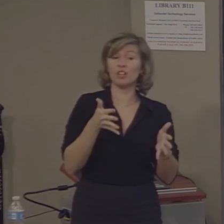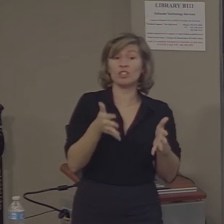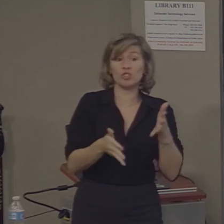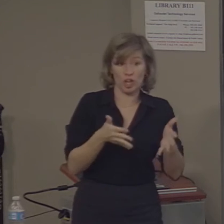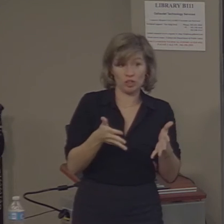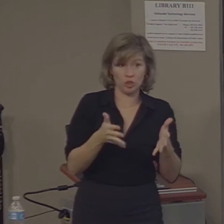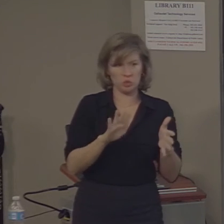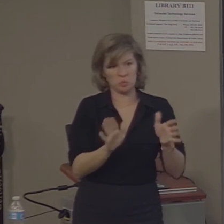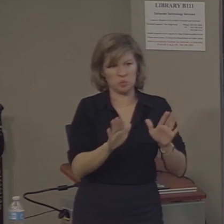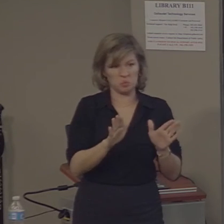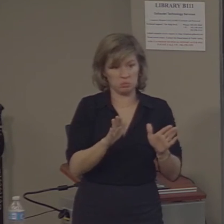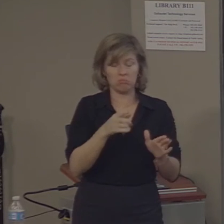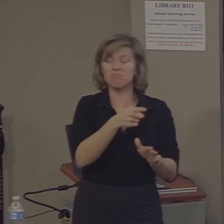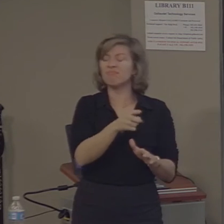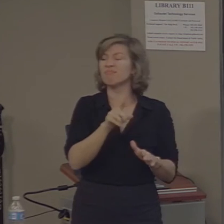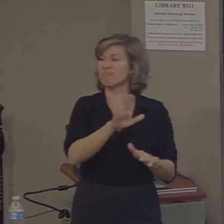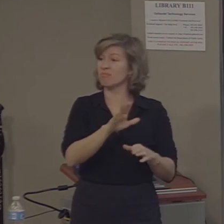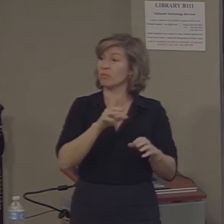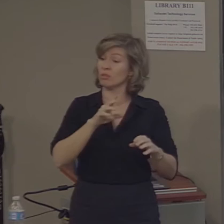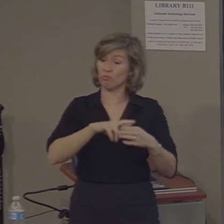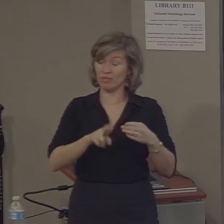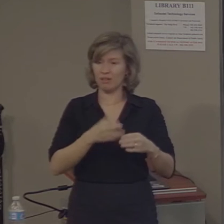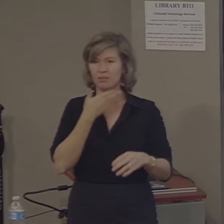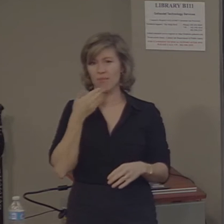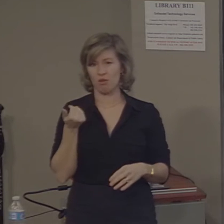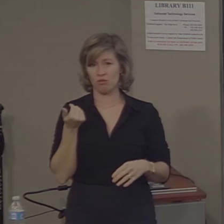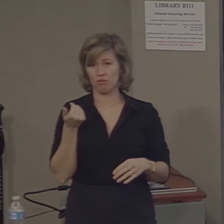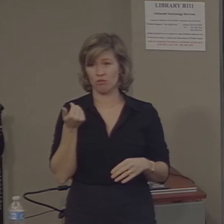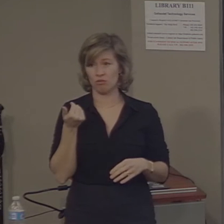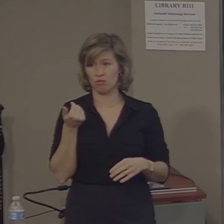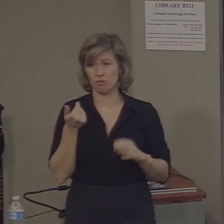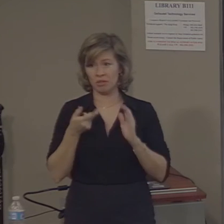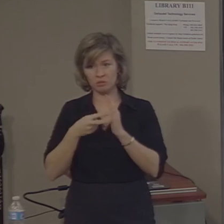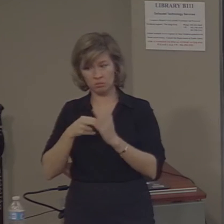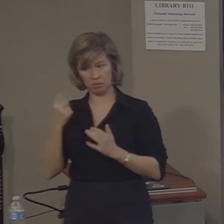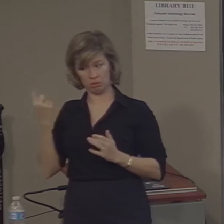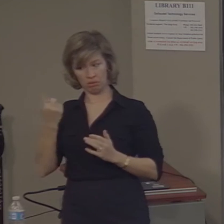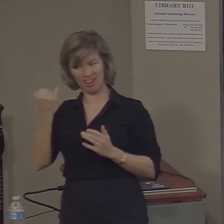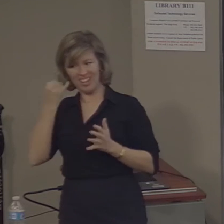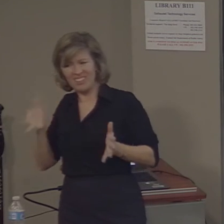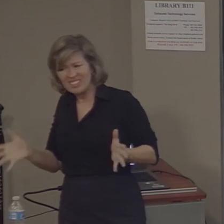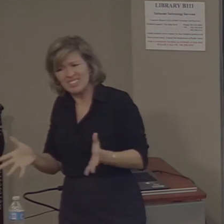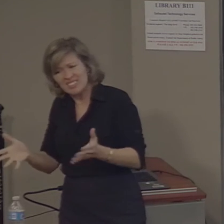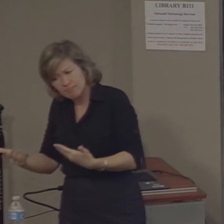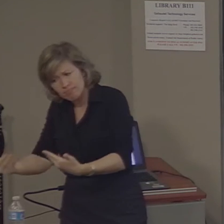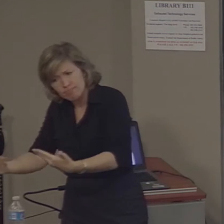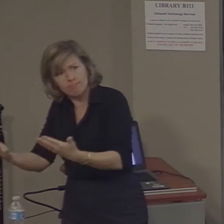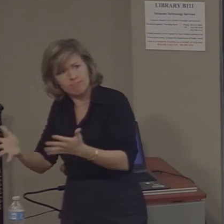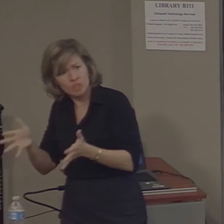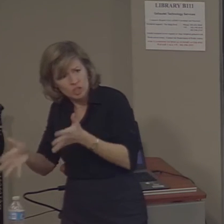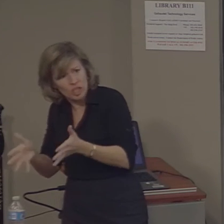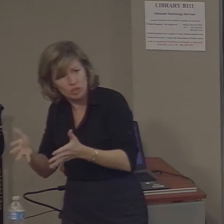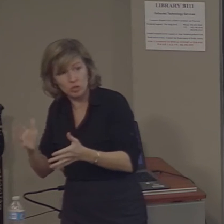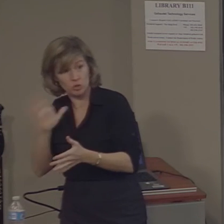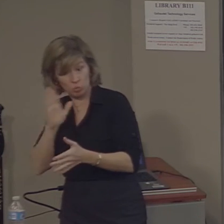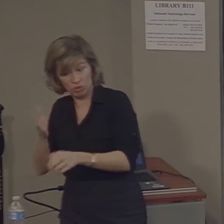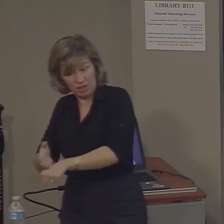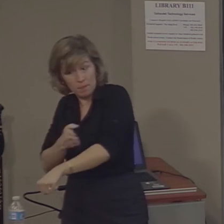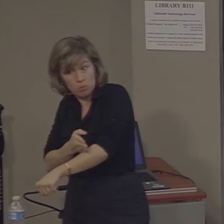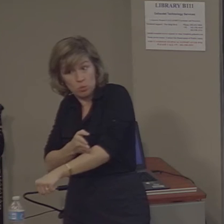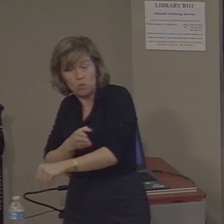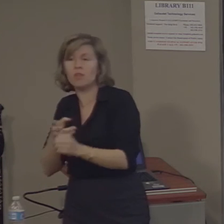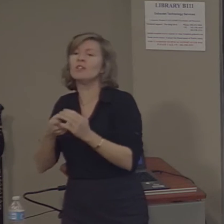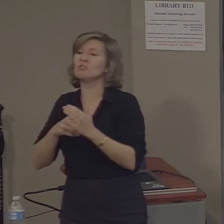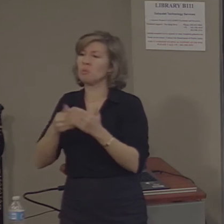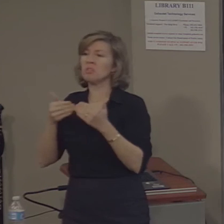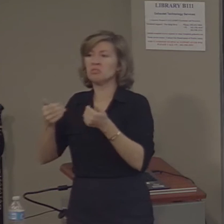study, they were wondering, if you get kids to gesture, does that help them to do better? So they randomly assigned kids to gesture